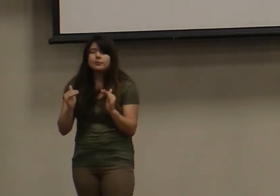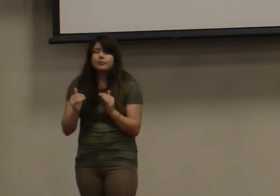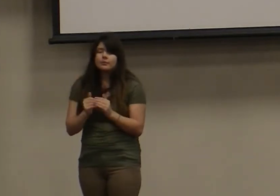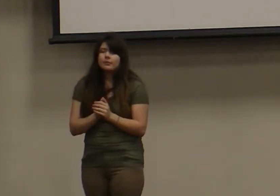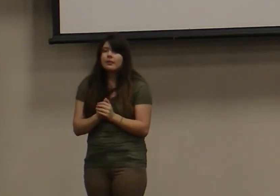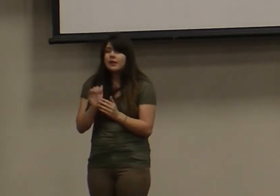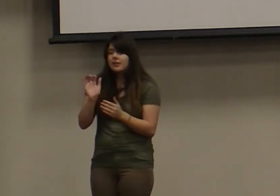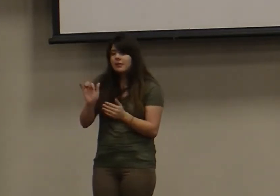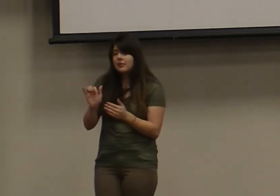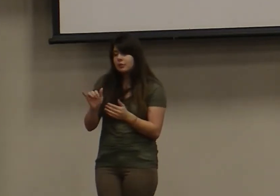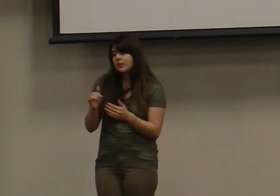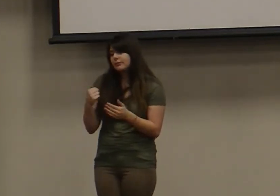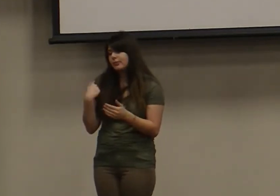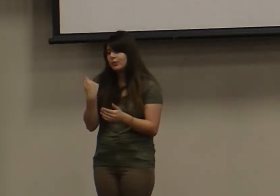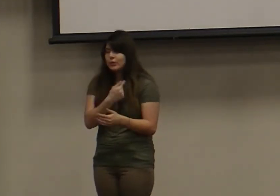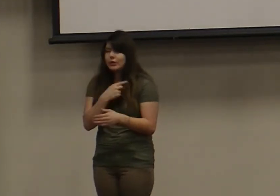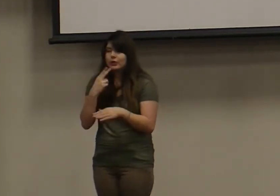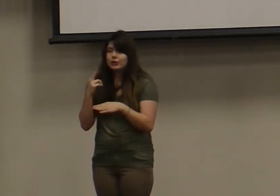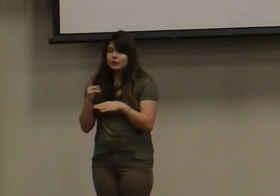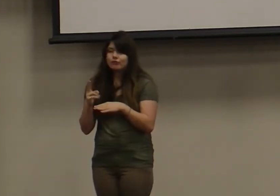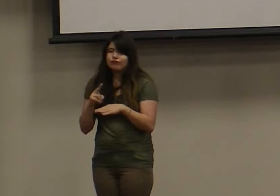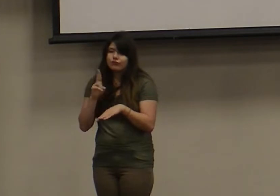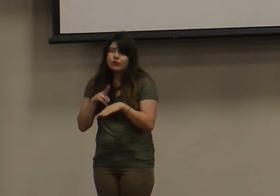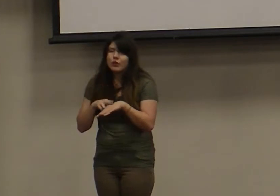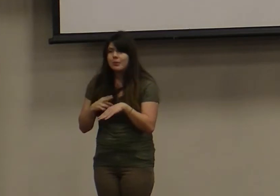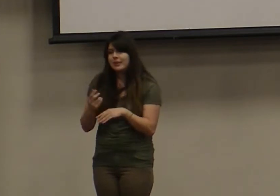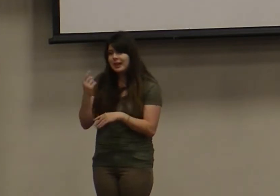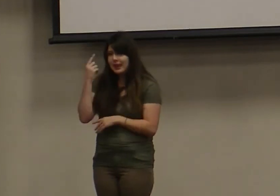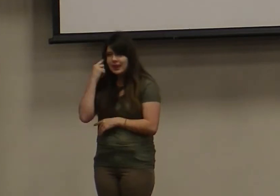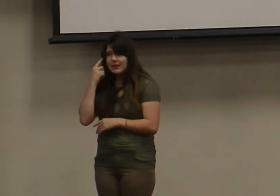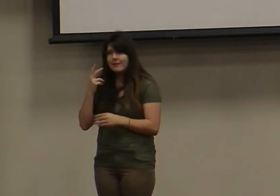That's what we usually think of the fun part, right? Of ministry.